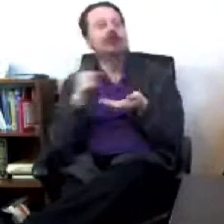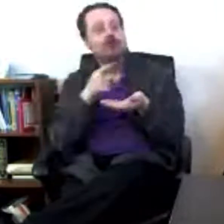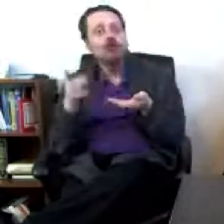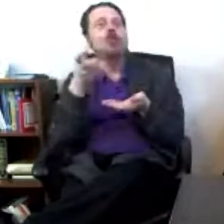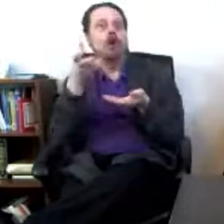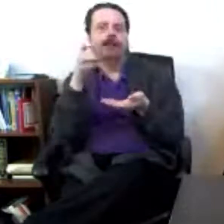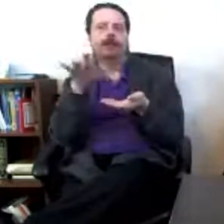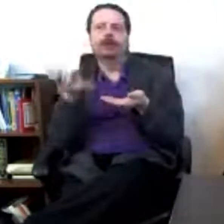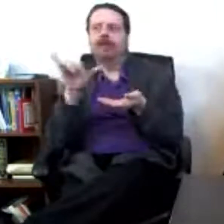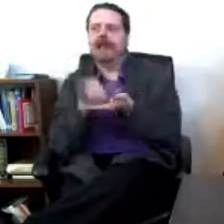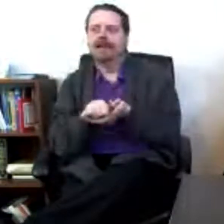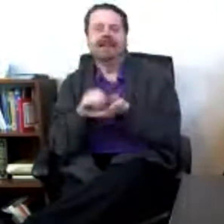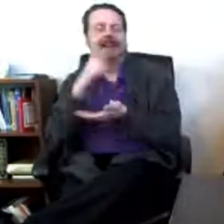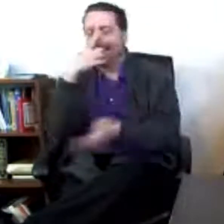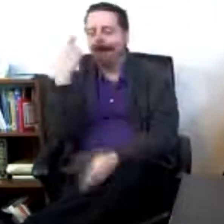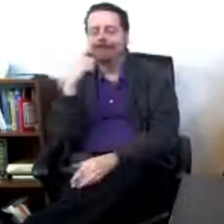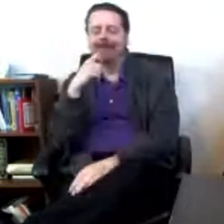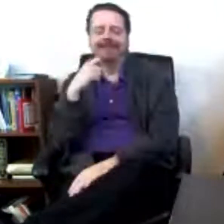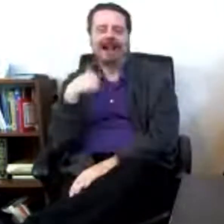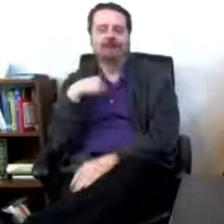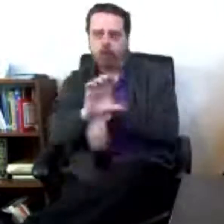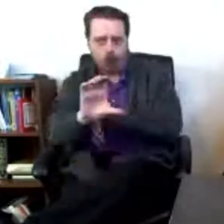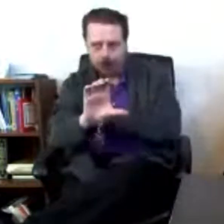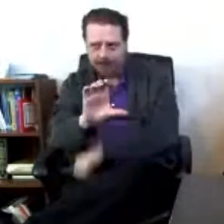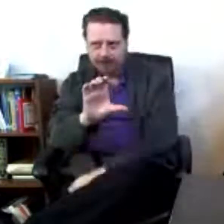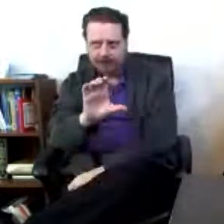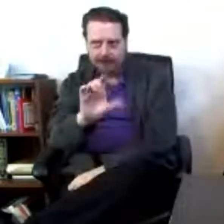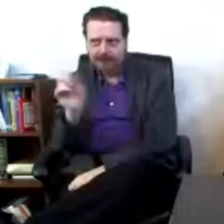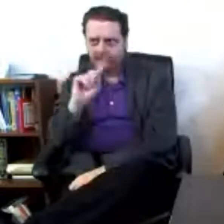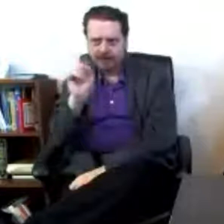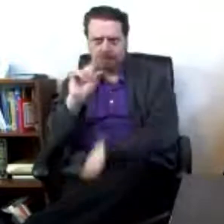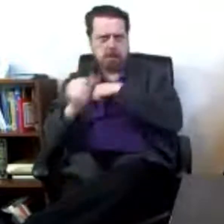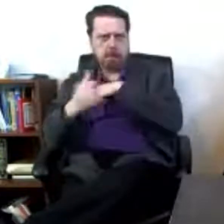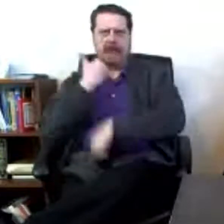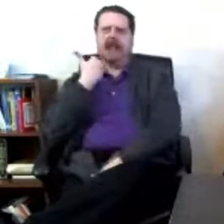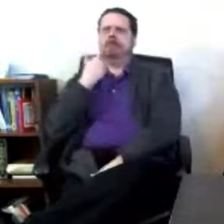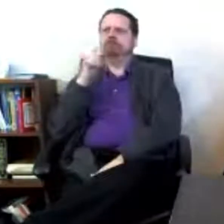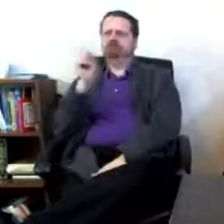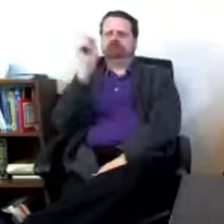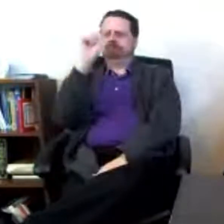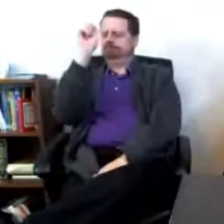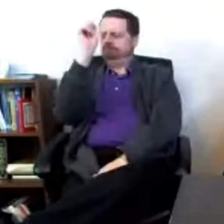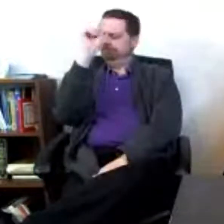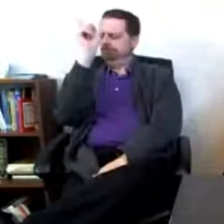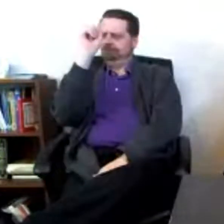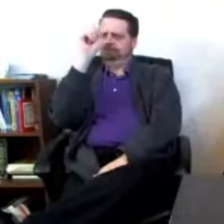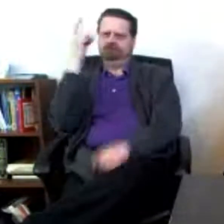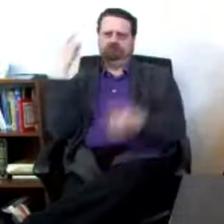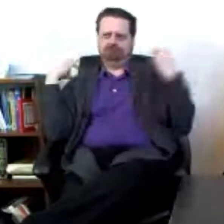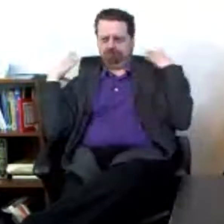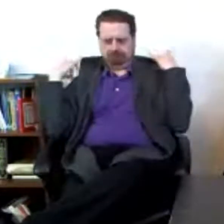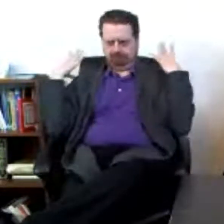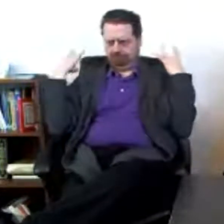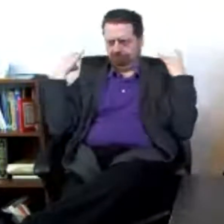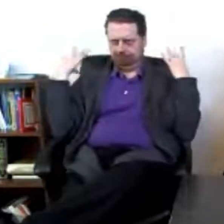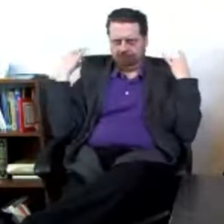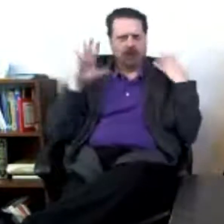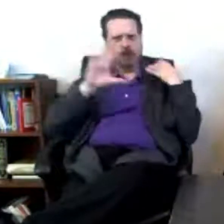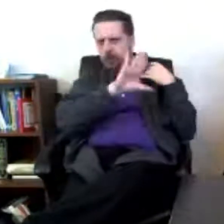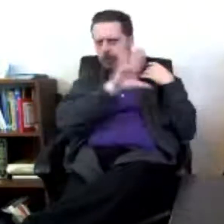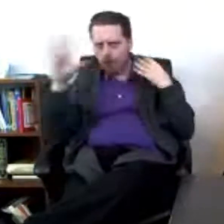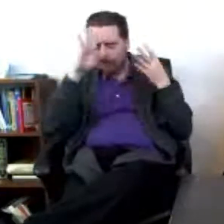it, not because I forced you. So don't blame me for whatever your choice